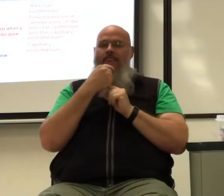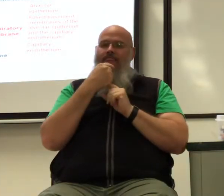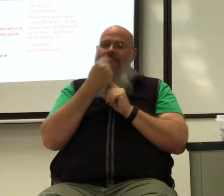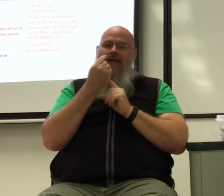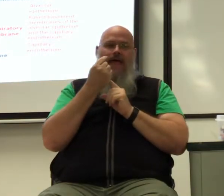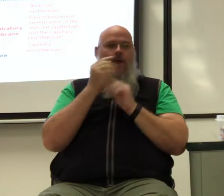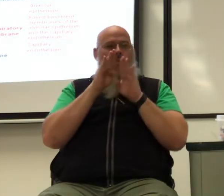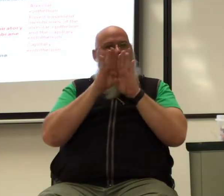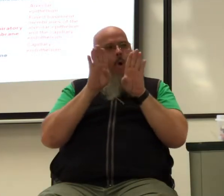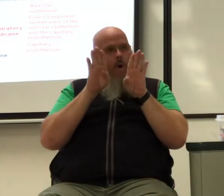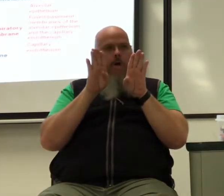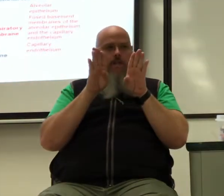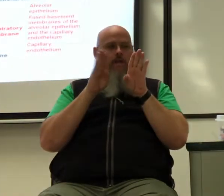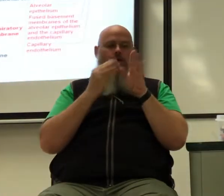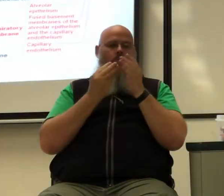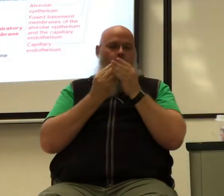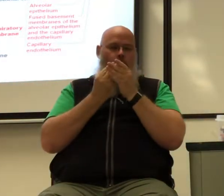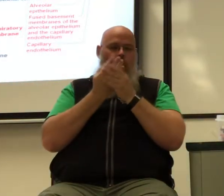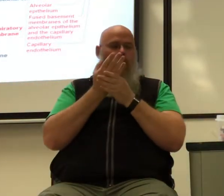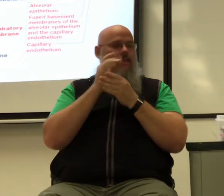And